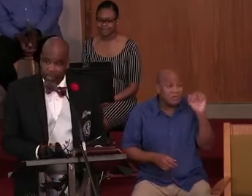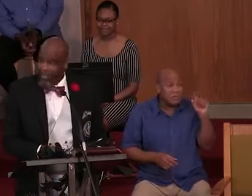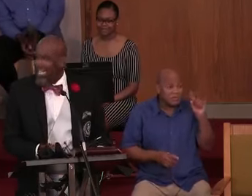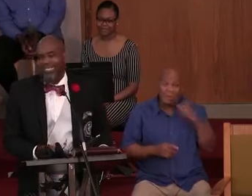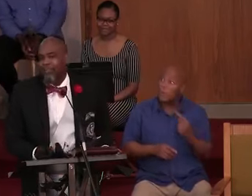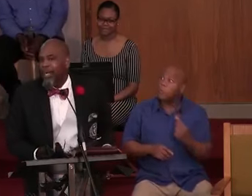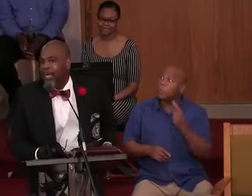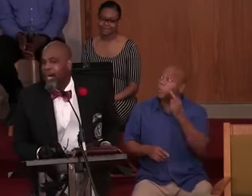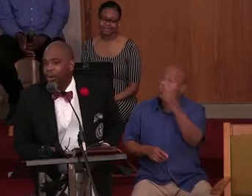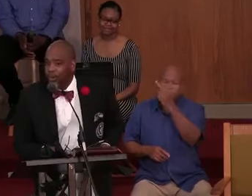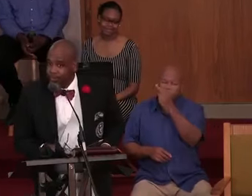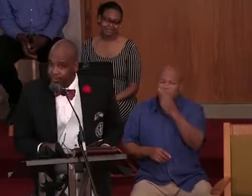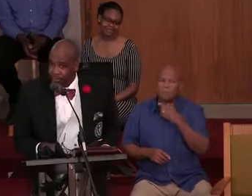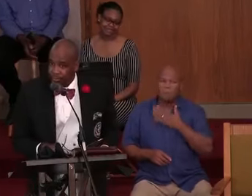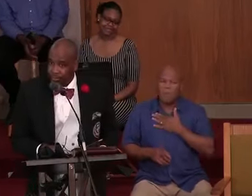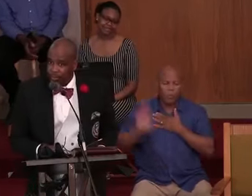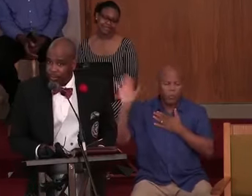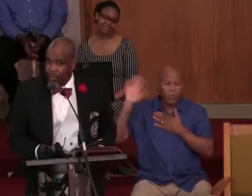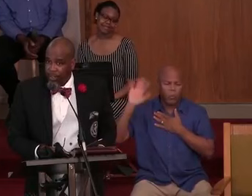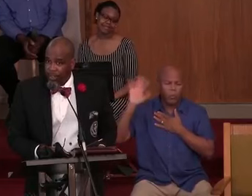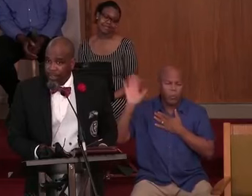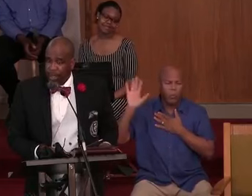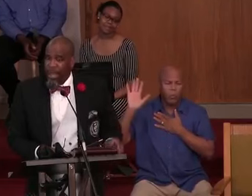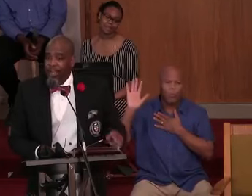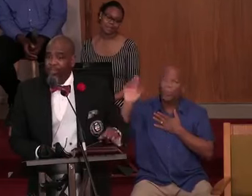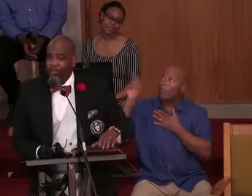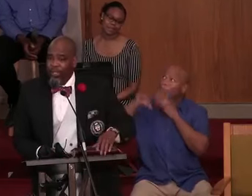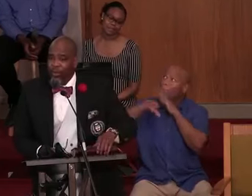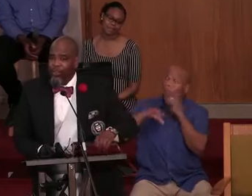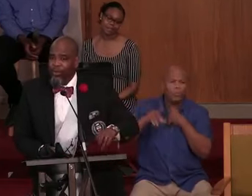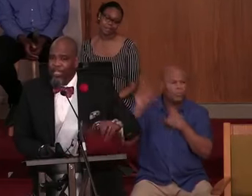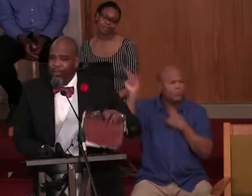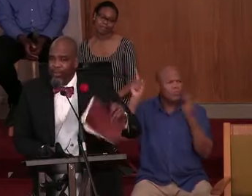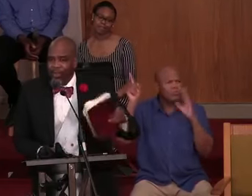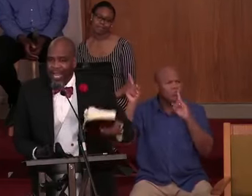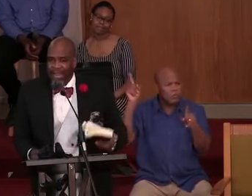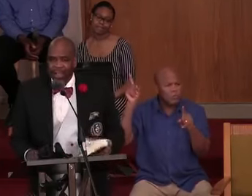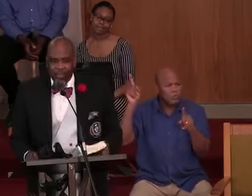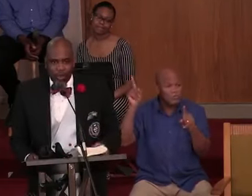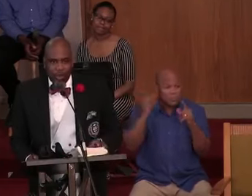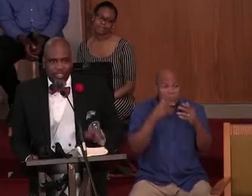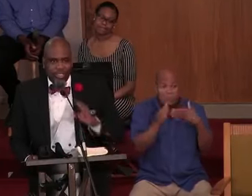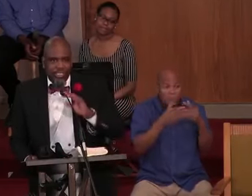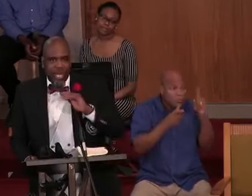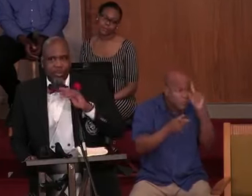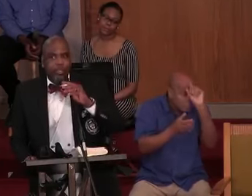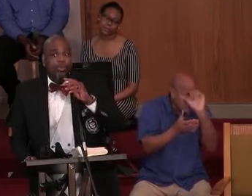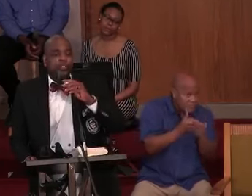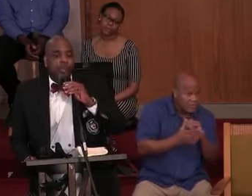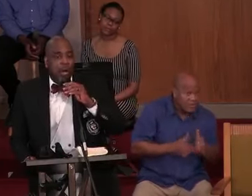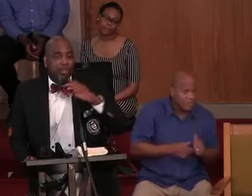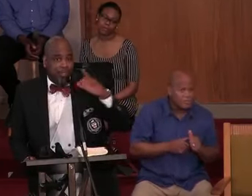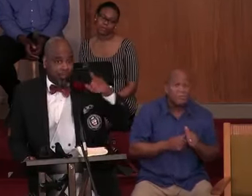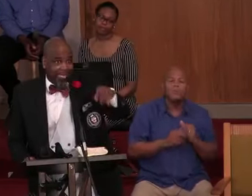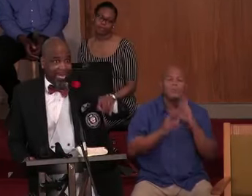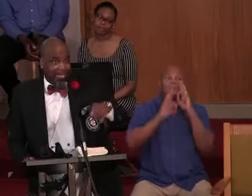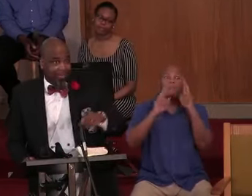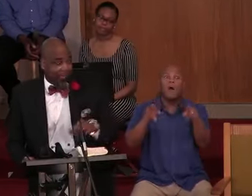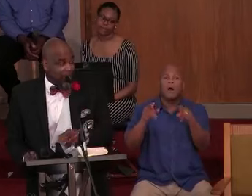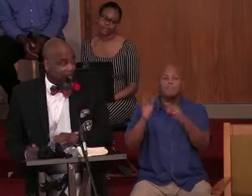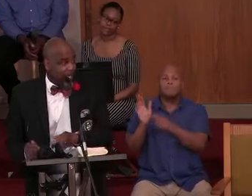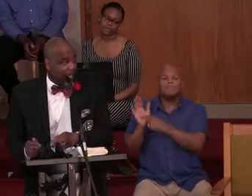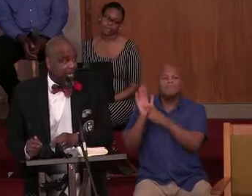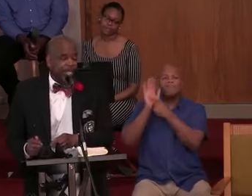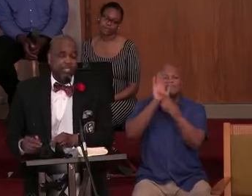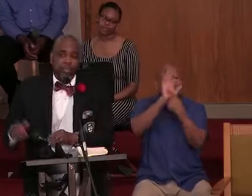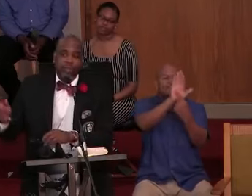The devil, that's not my call. God is real whether you believe him or not. The question is, how will you respond to the reality of